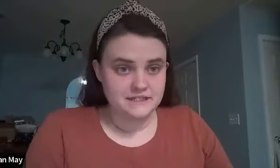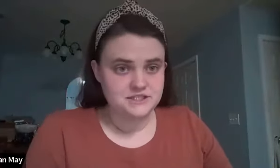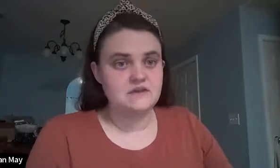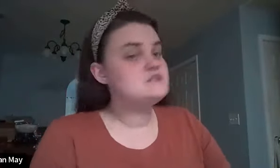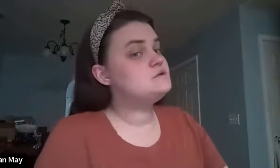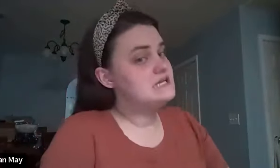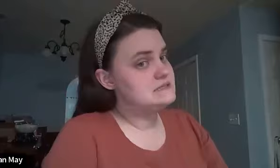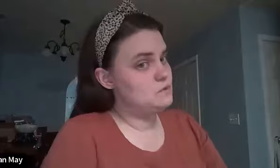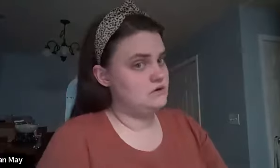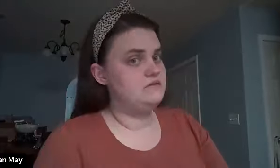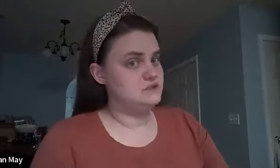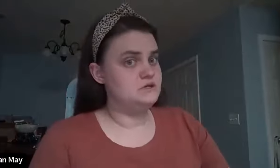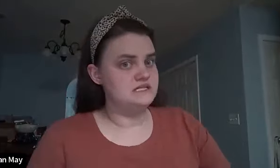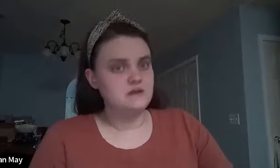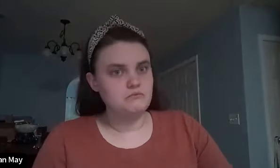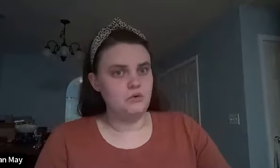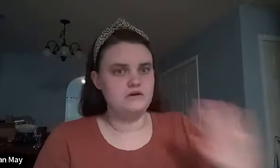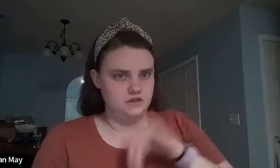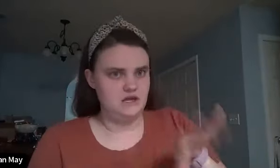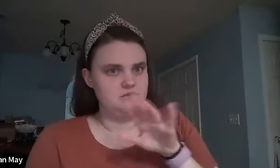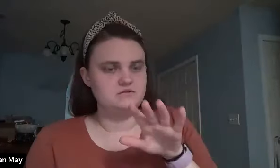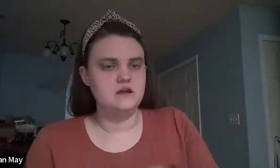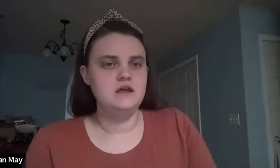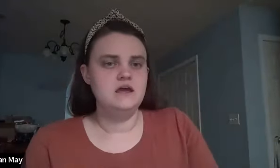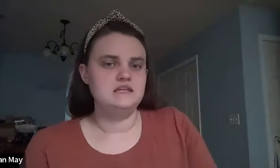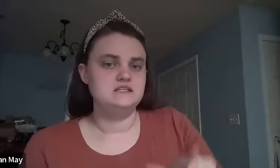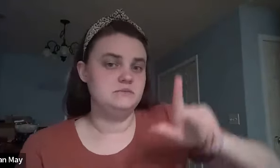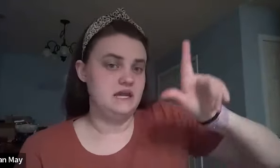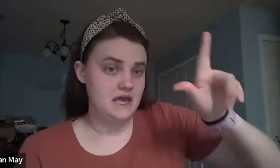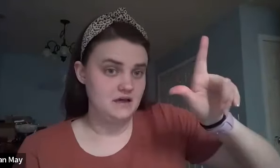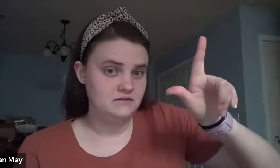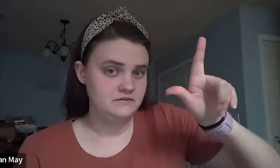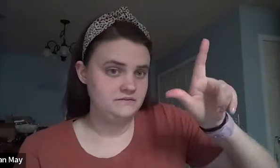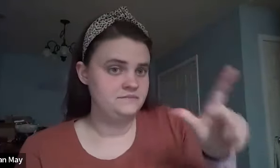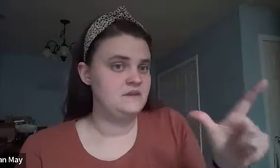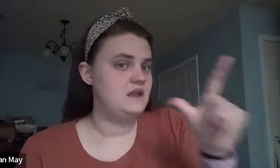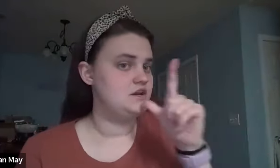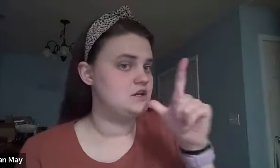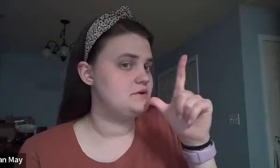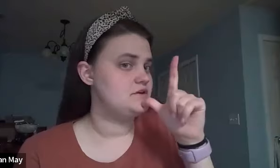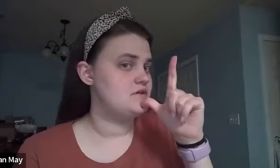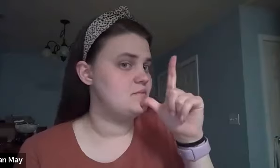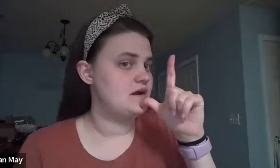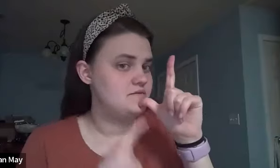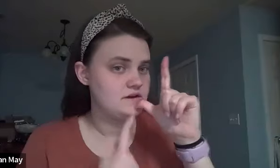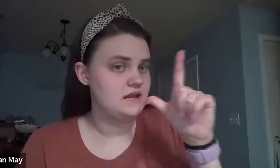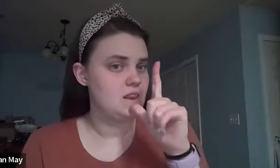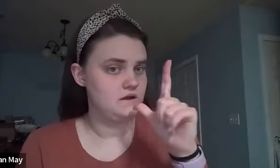Lunch. Now this one is a more unanimous one, and it's going to be an L, and you're going to put your thumb right in front.